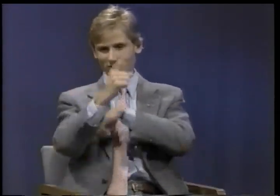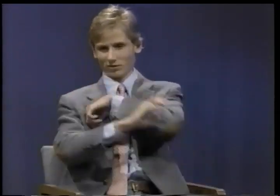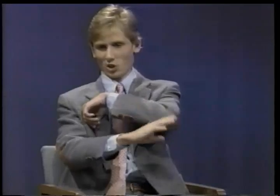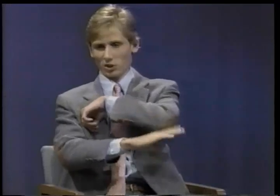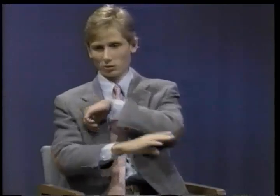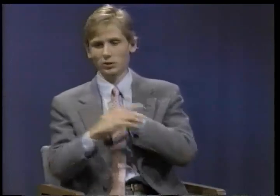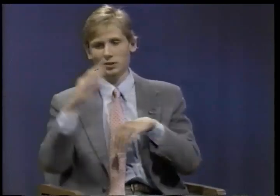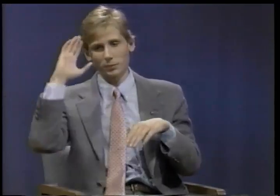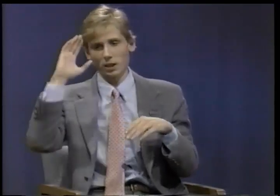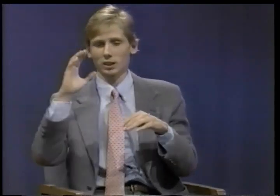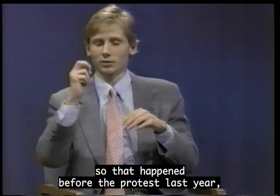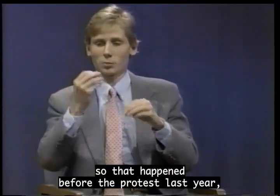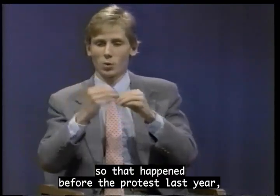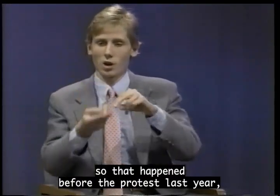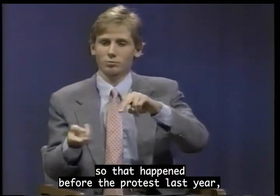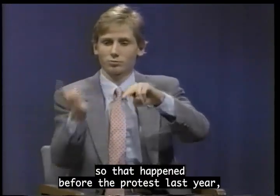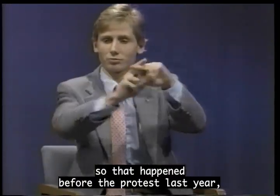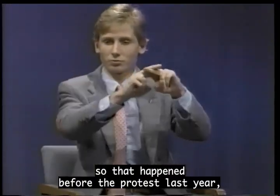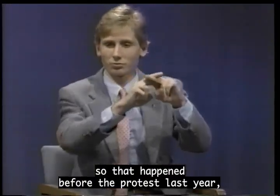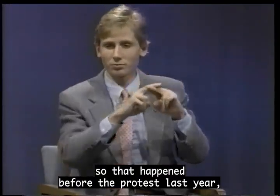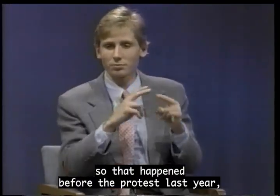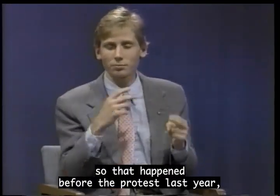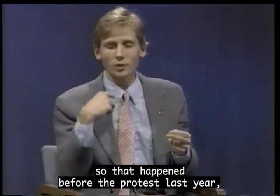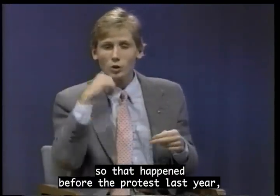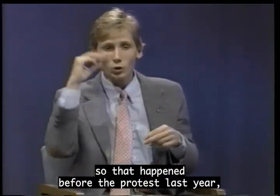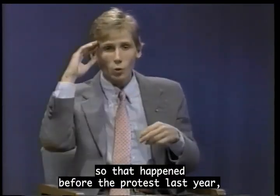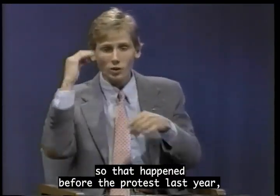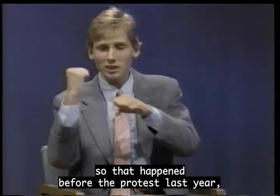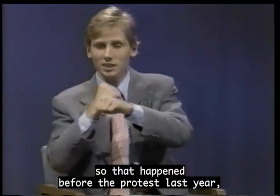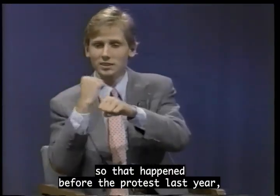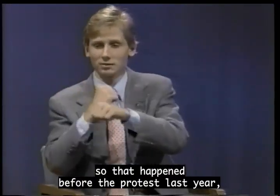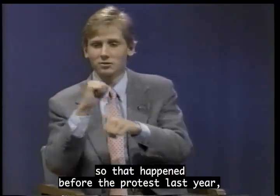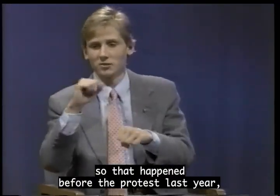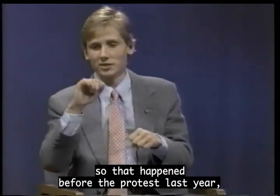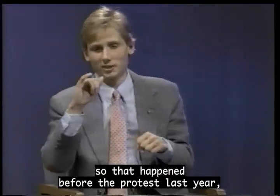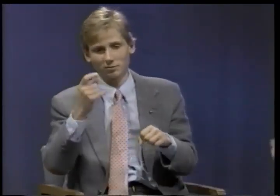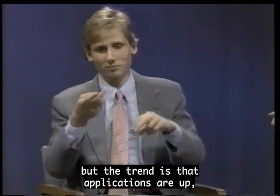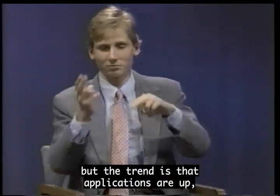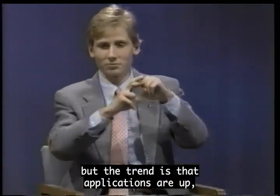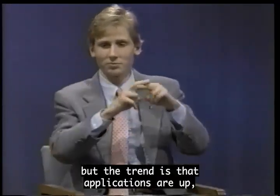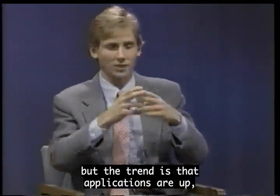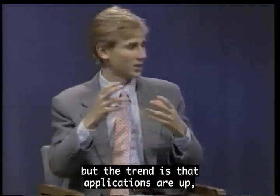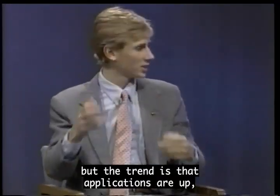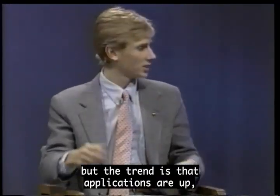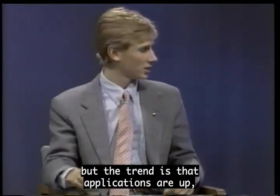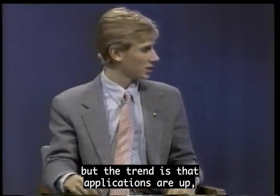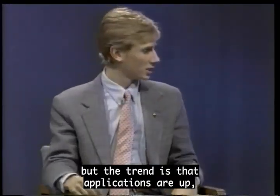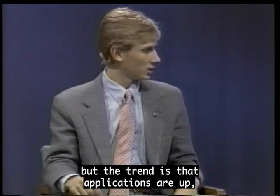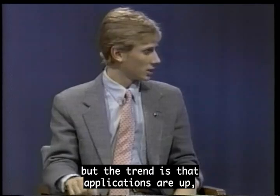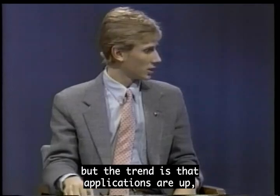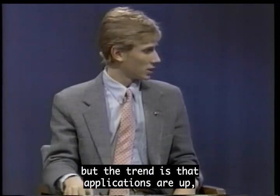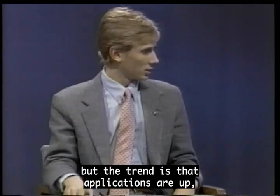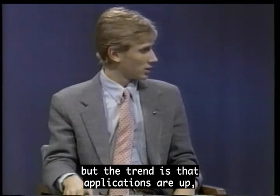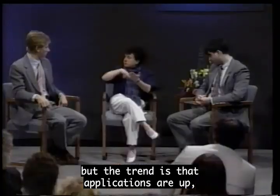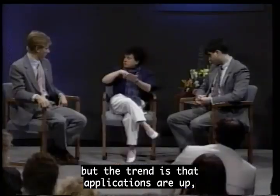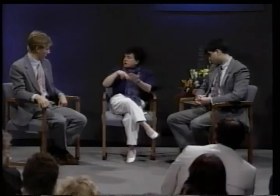So that happened before the protest last year. But the trend is that applications are up, and they're expecting a lot more